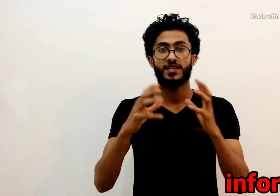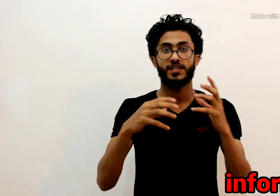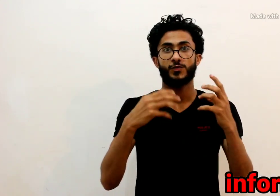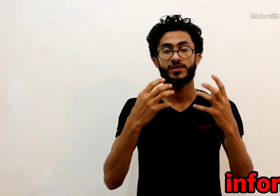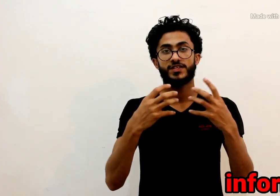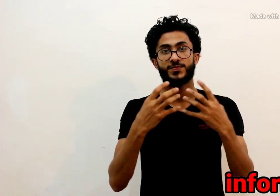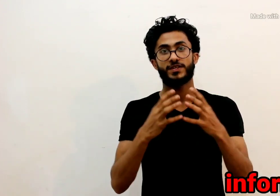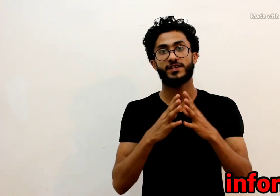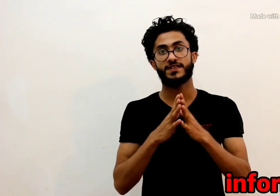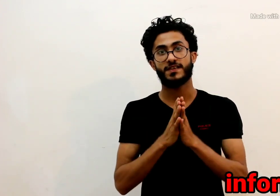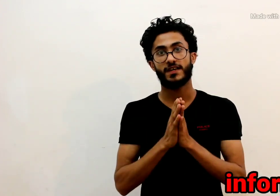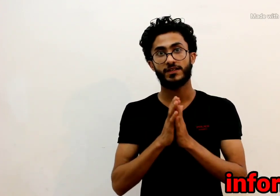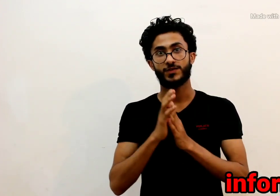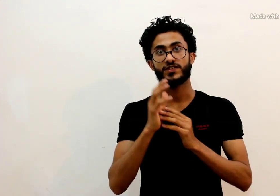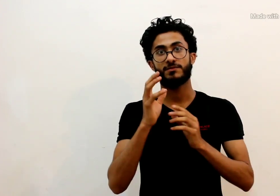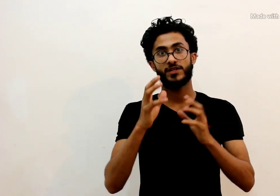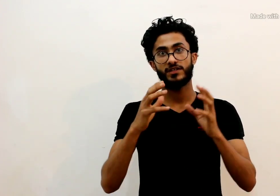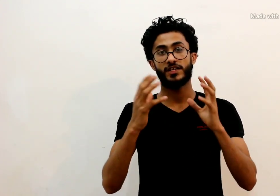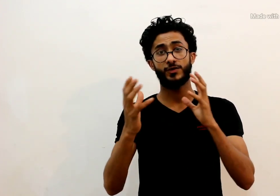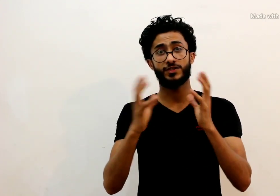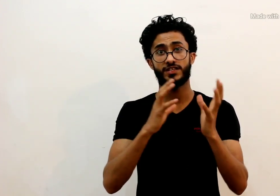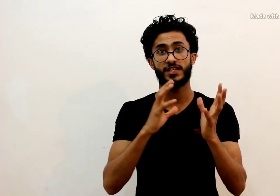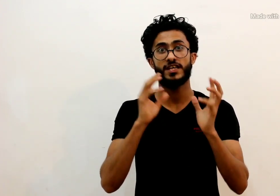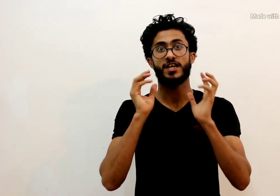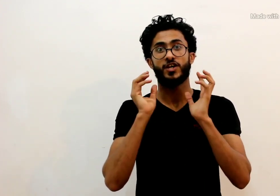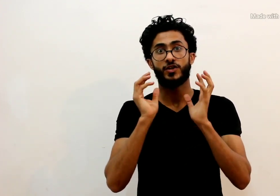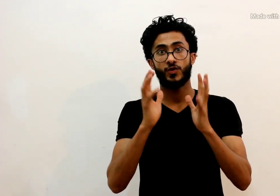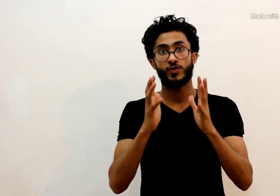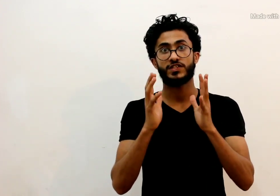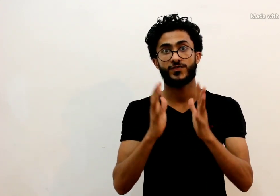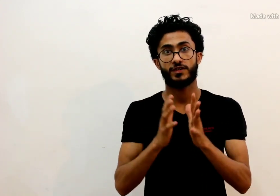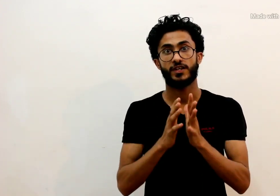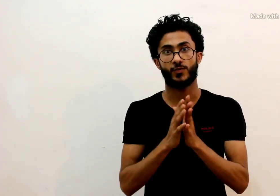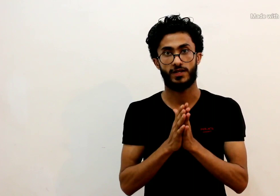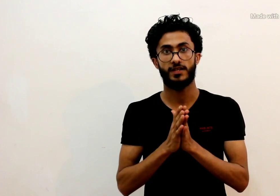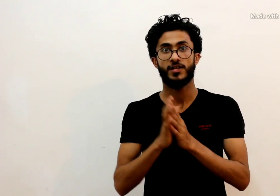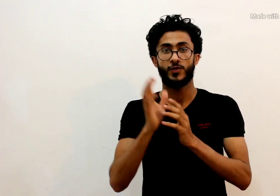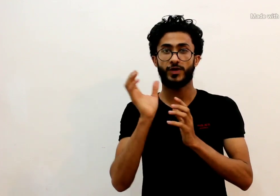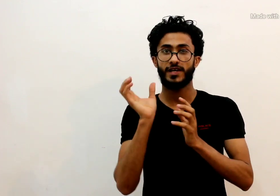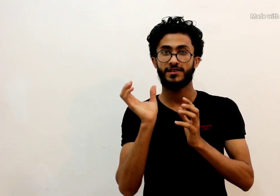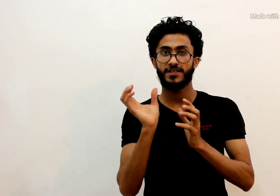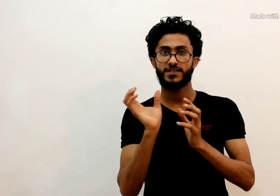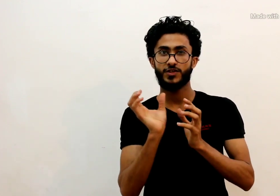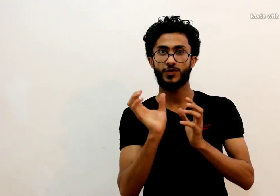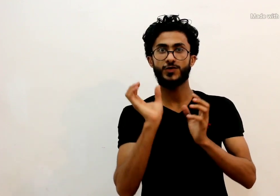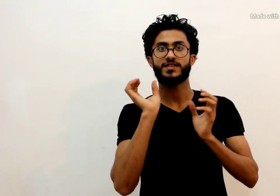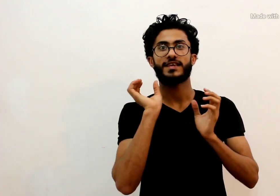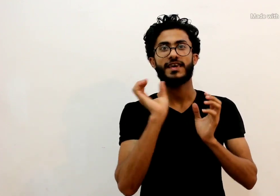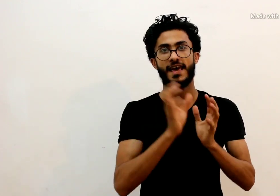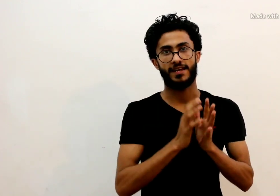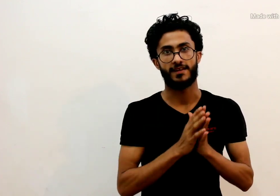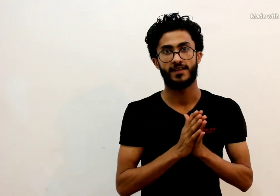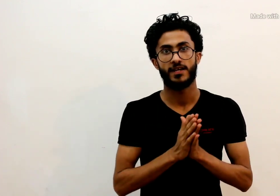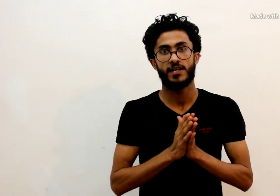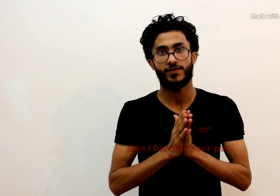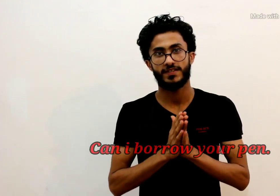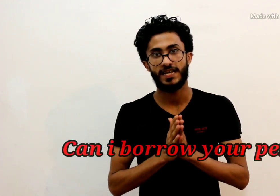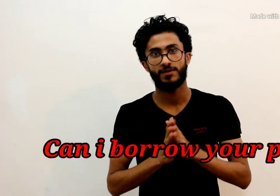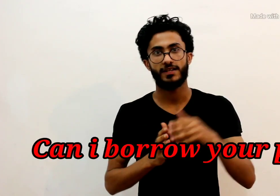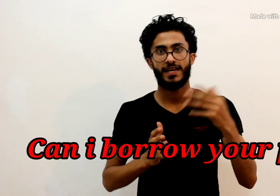especially when the speaker is talking to someone he or she knows fairly well. We can just use can. For example, can